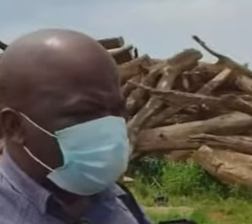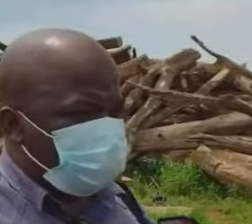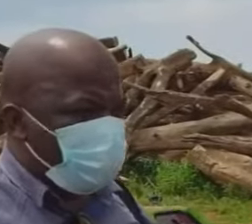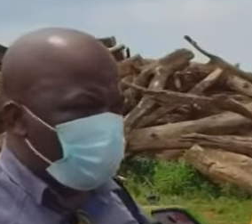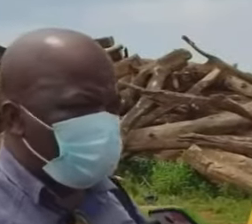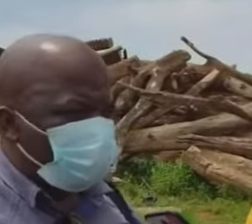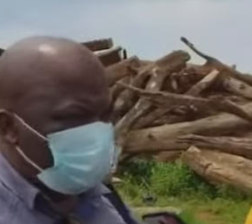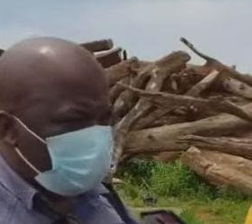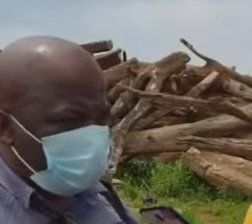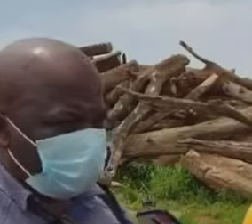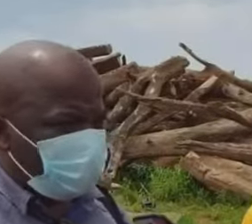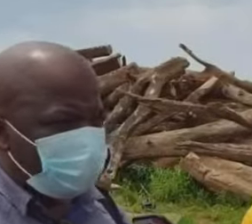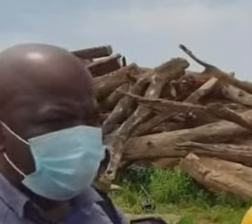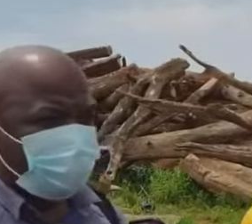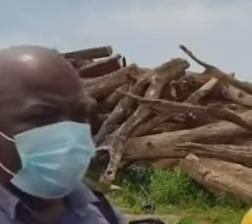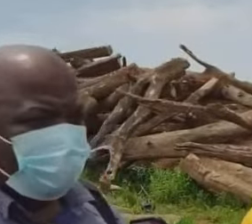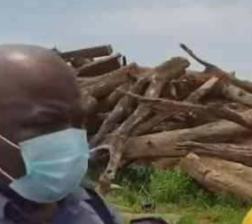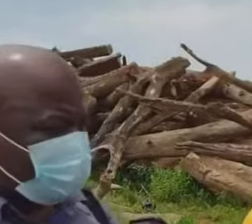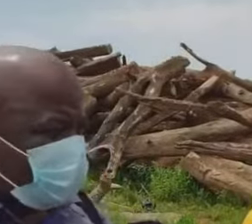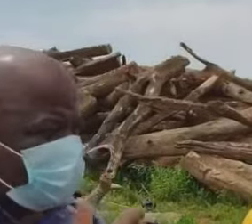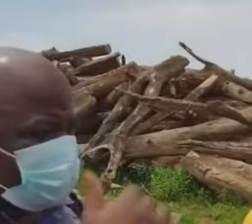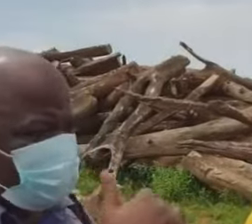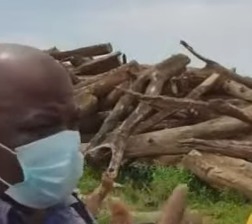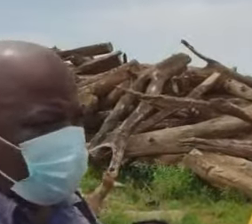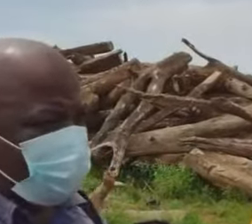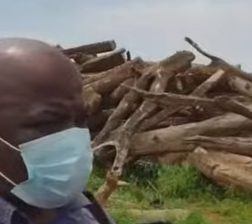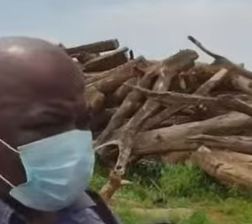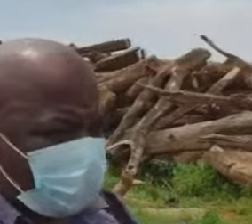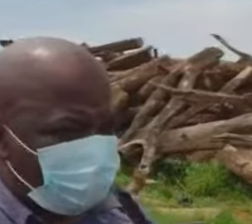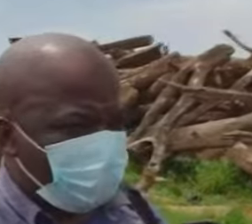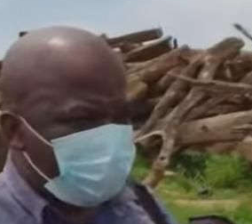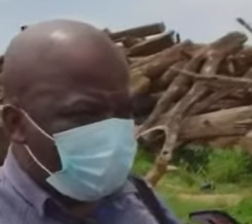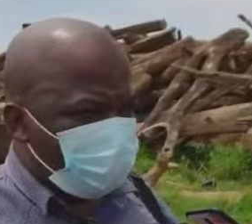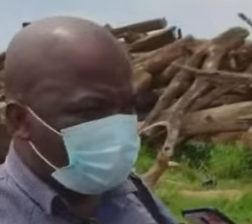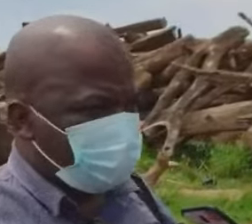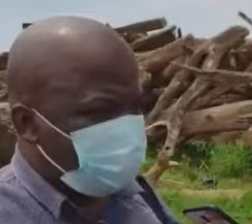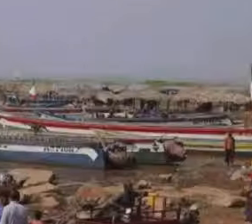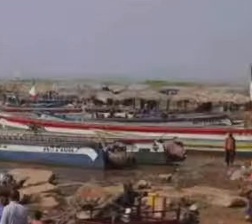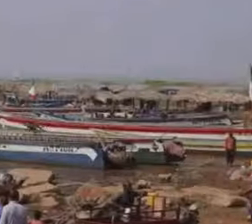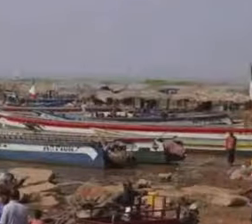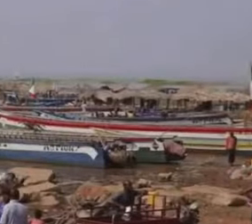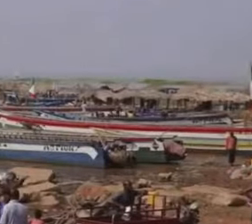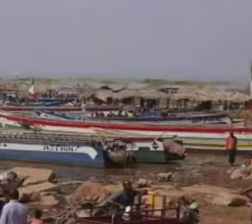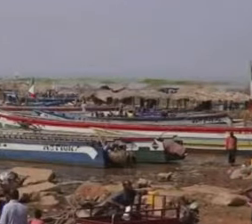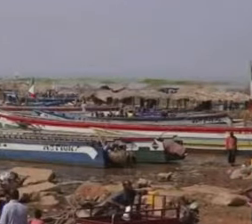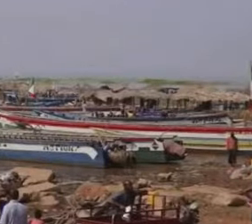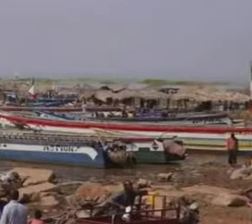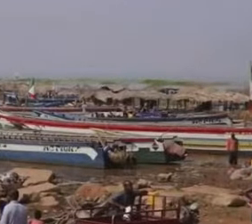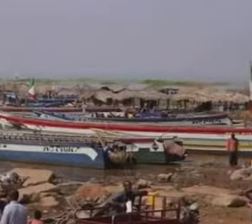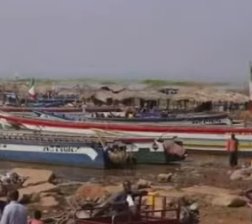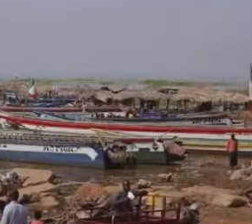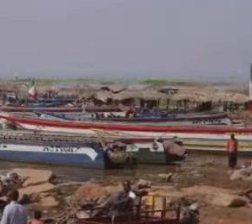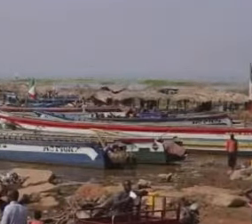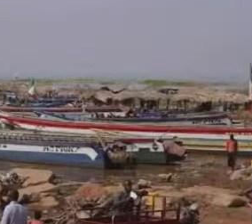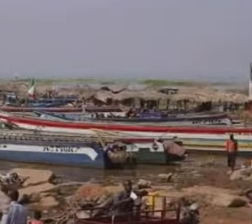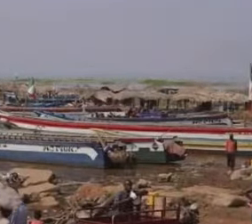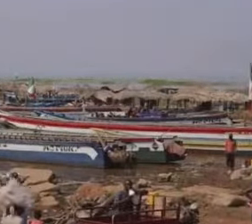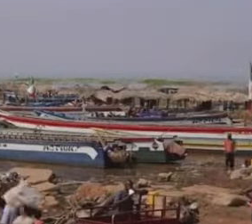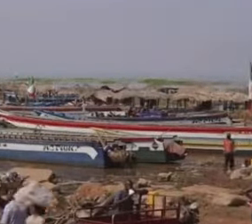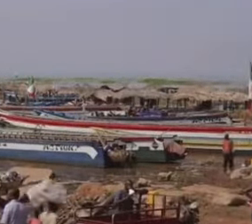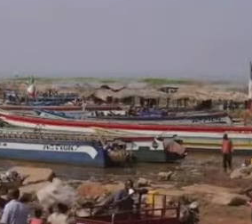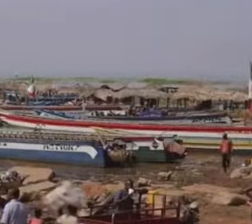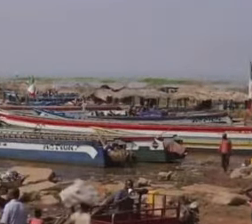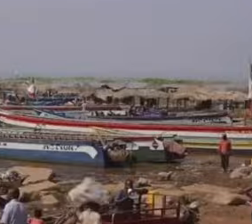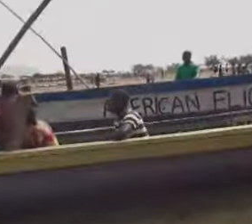to people who commute from the lake, so we decided to come and have them removed. Local boat operator at